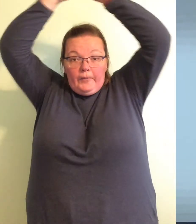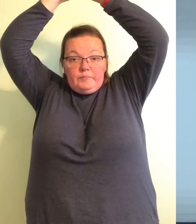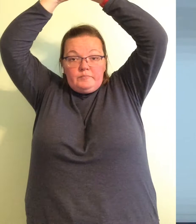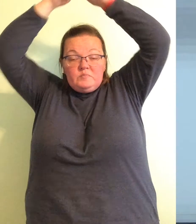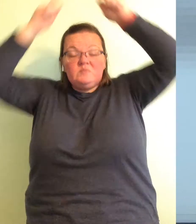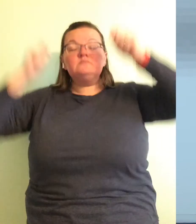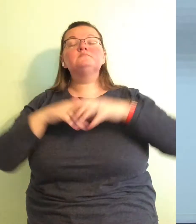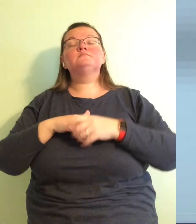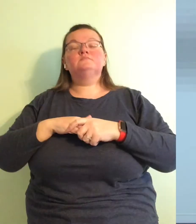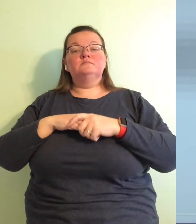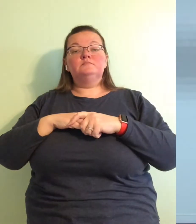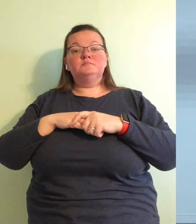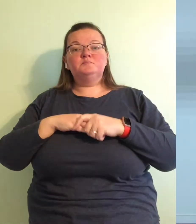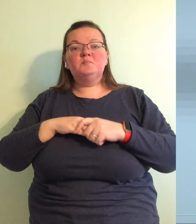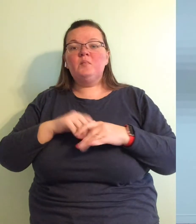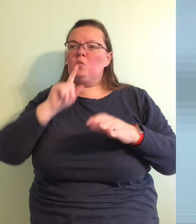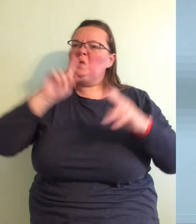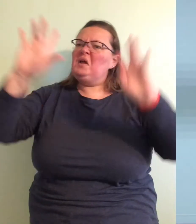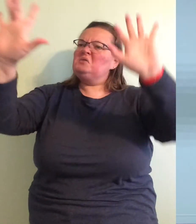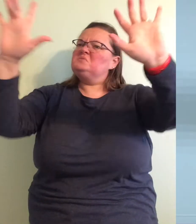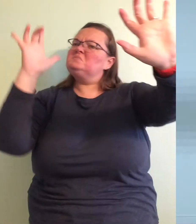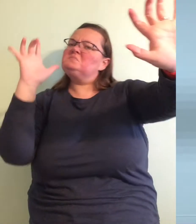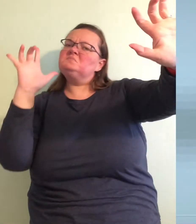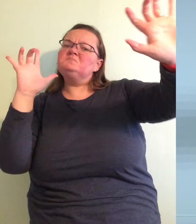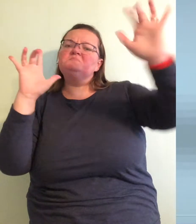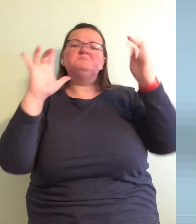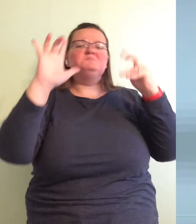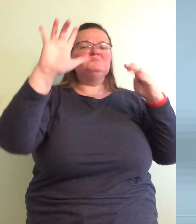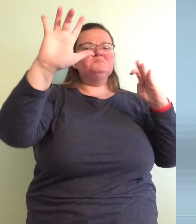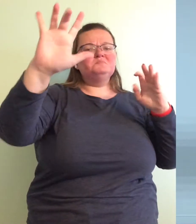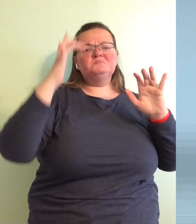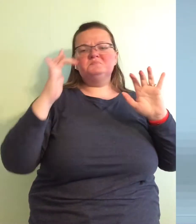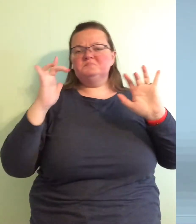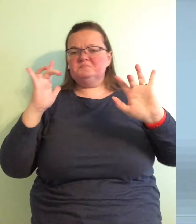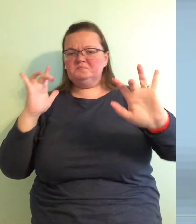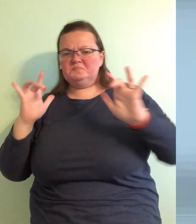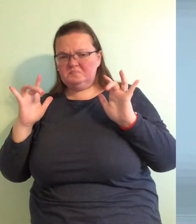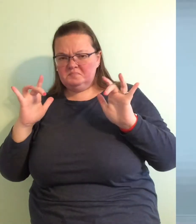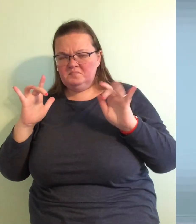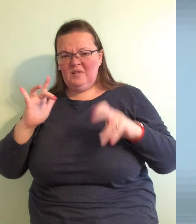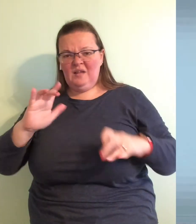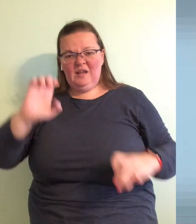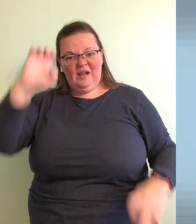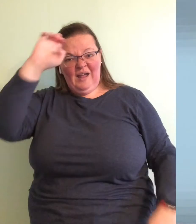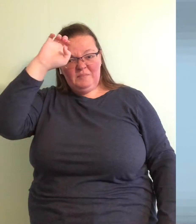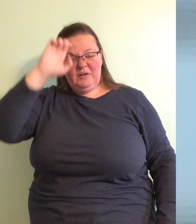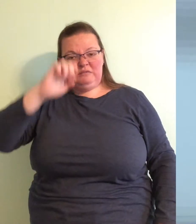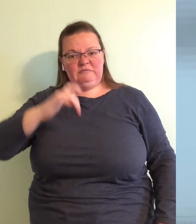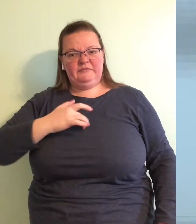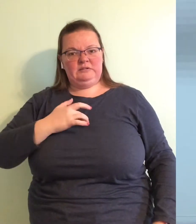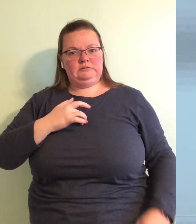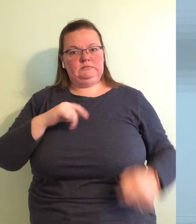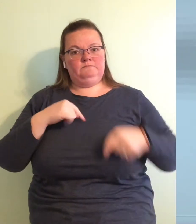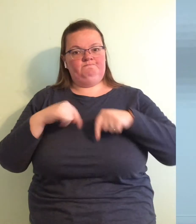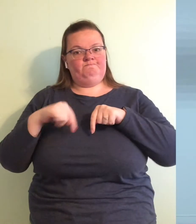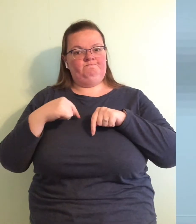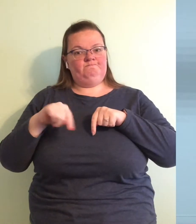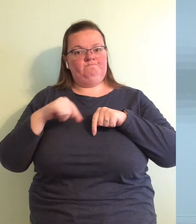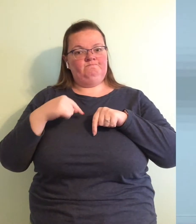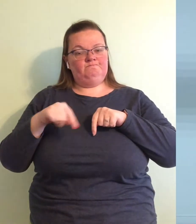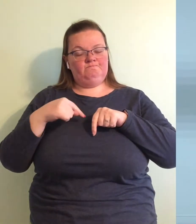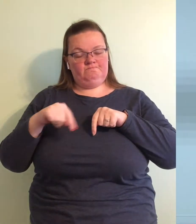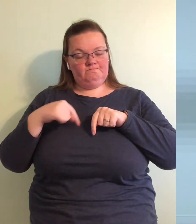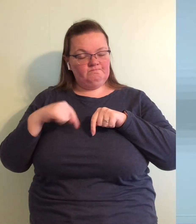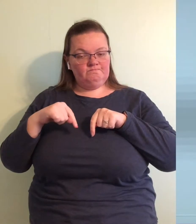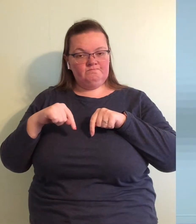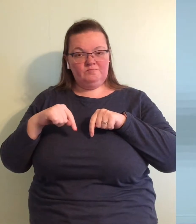in the moonlight, and their long shadows looked strange on the snow. Edmund began to be afraid of the house, but it was too